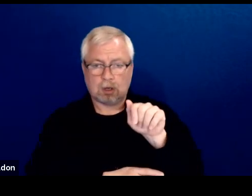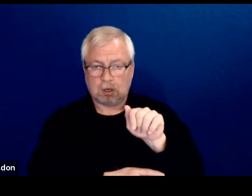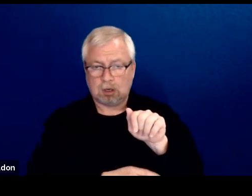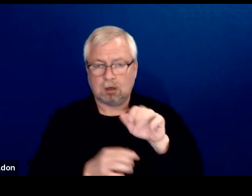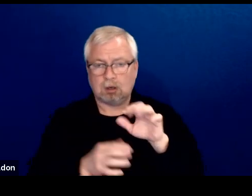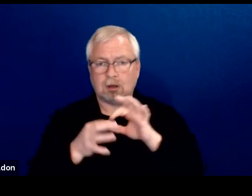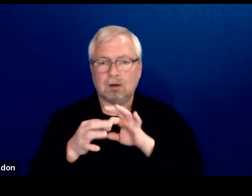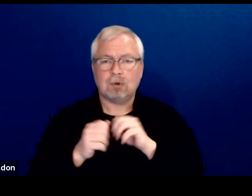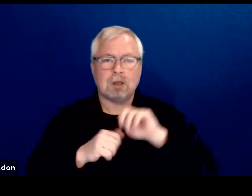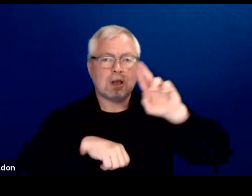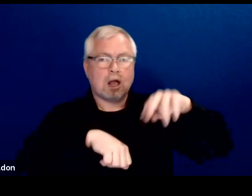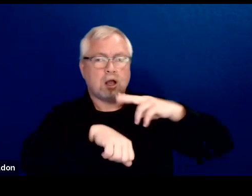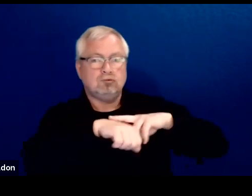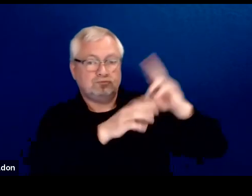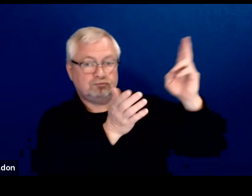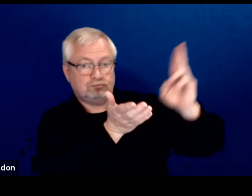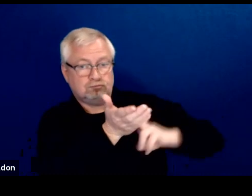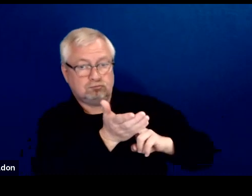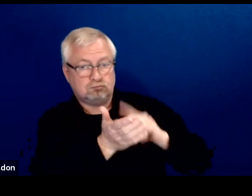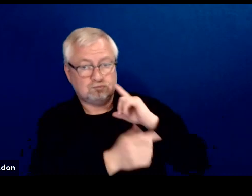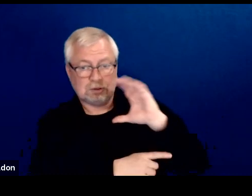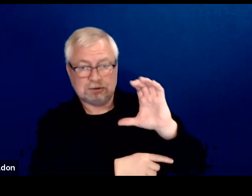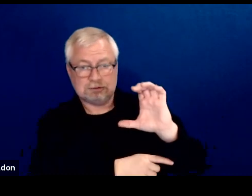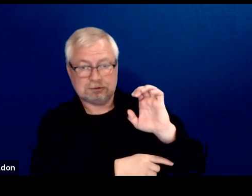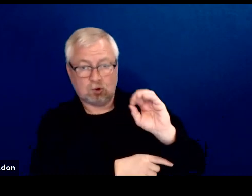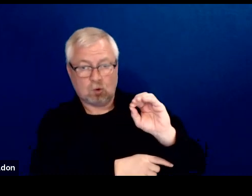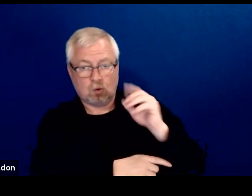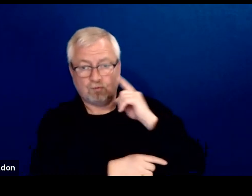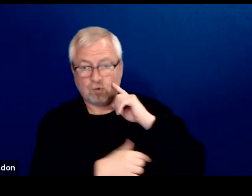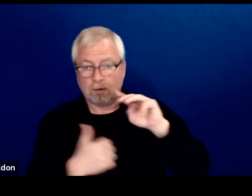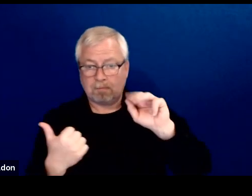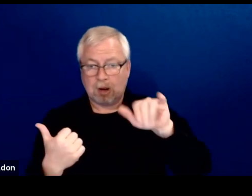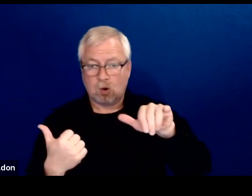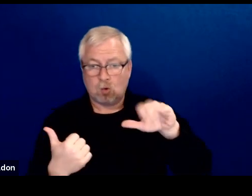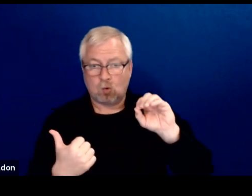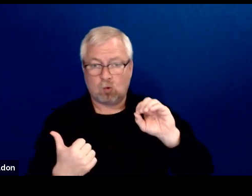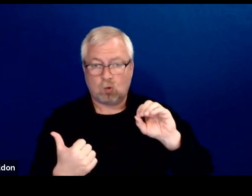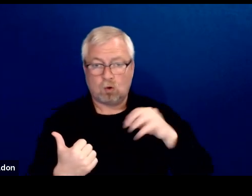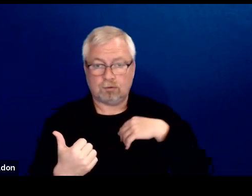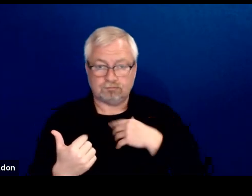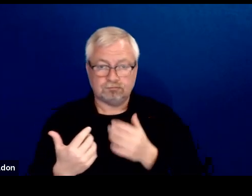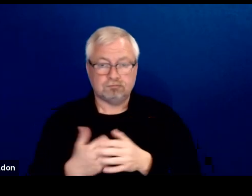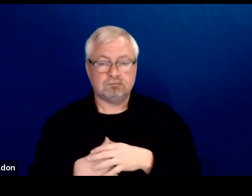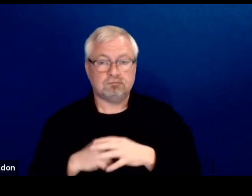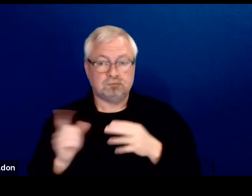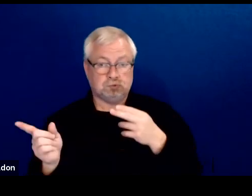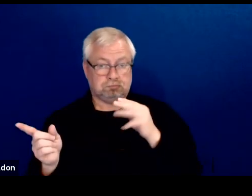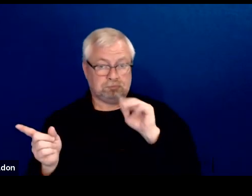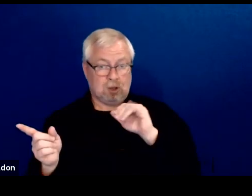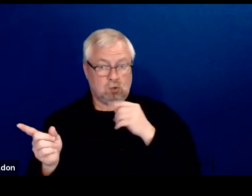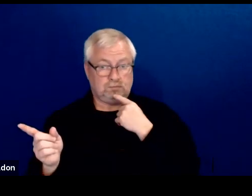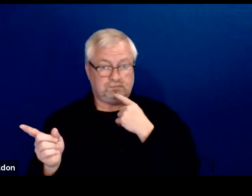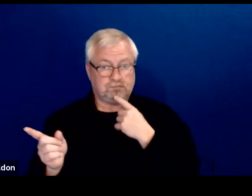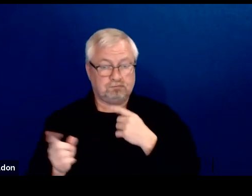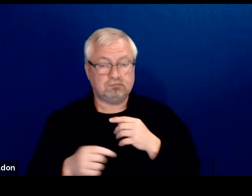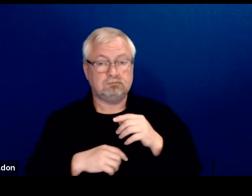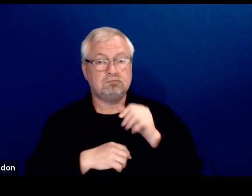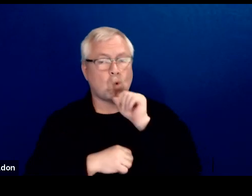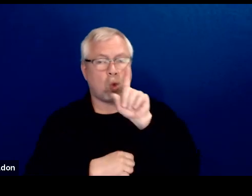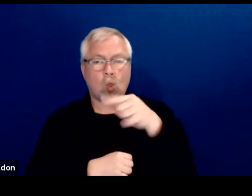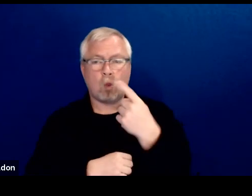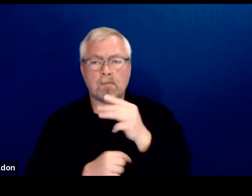the CEO of the Mayo Clinic. There's others that have the possibility. He put it out not from a Mayo Clinic perspective, but from